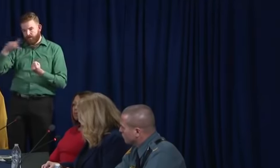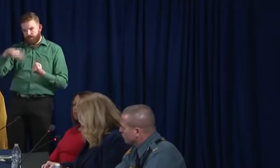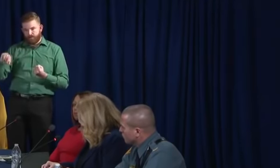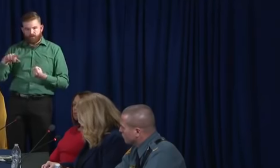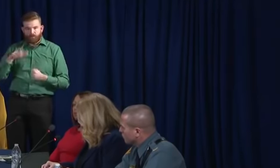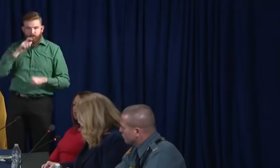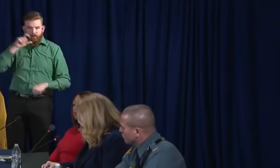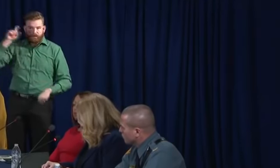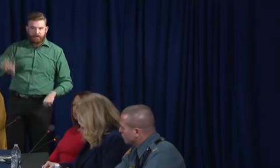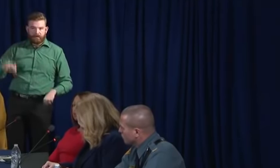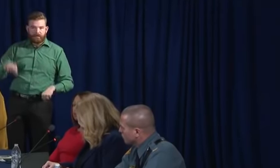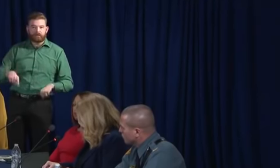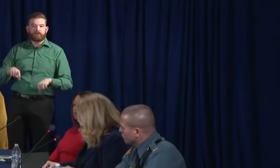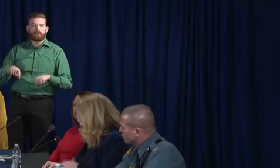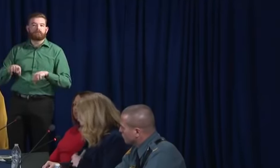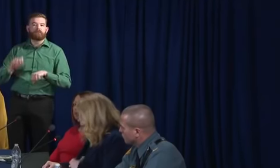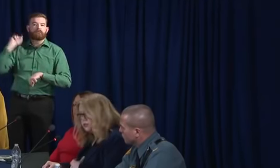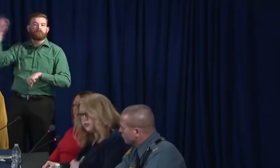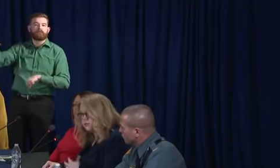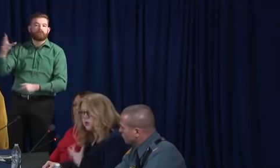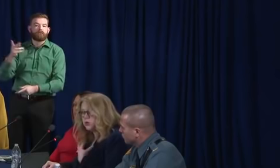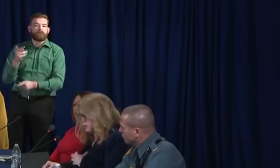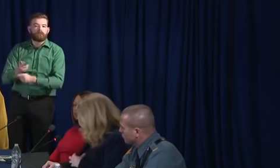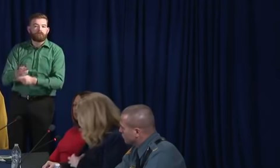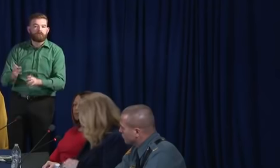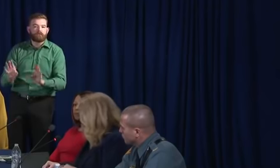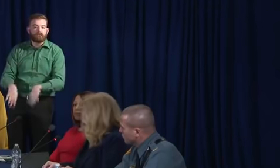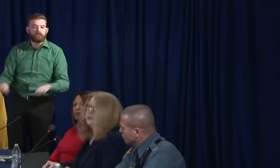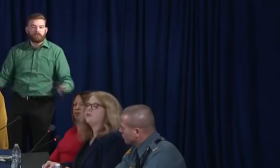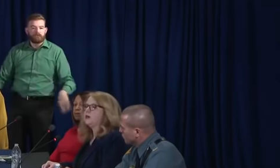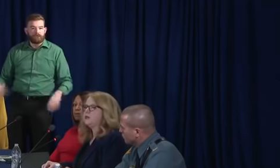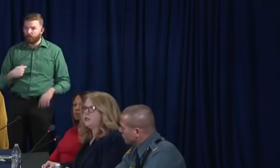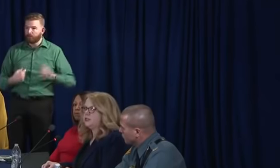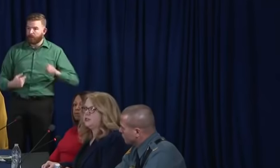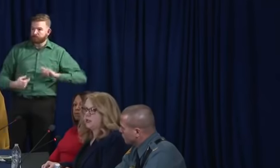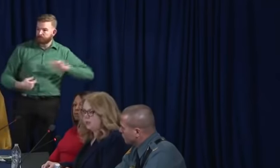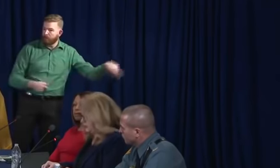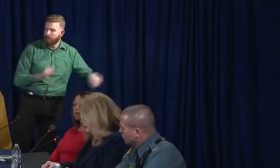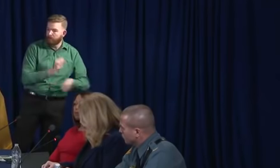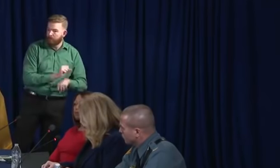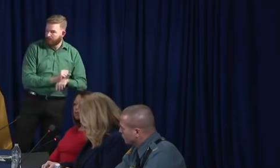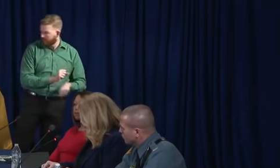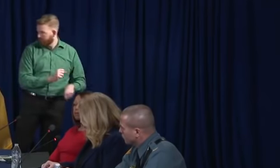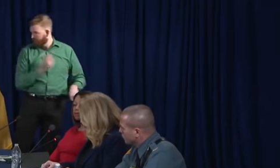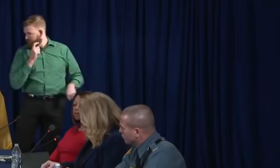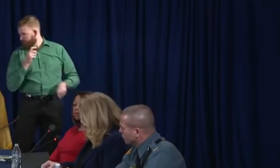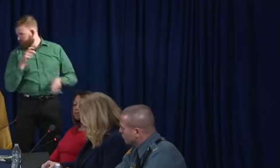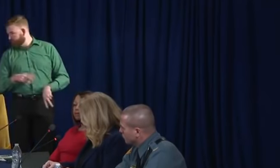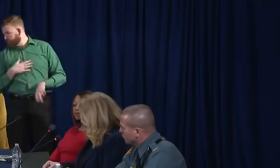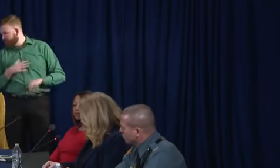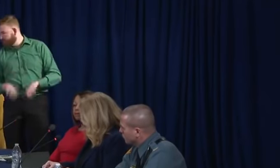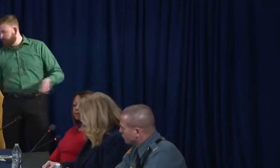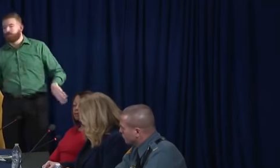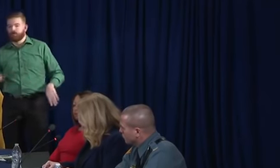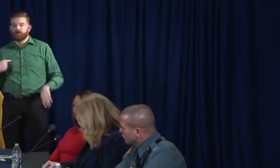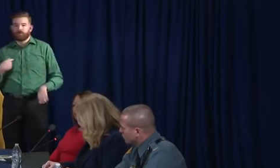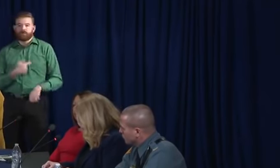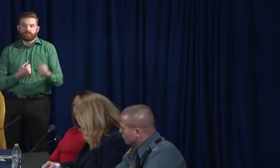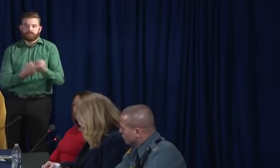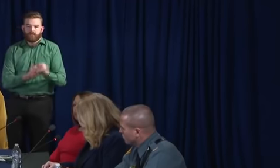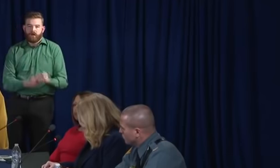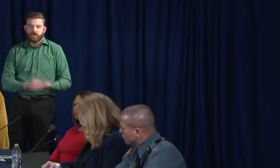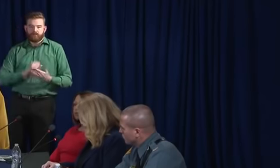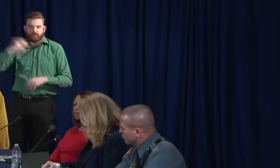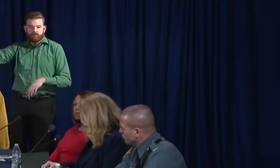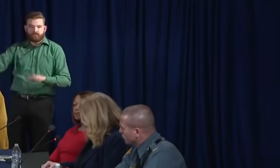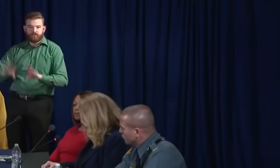and who serve or could serve, who are served or could be served through our state's child care subsidy program. We're taking action to